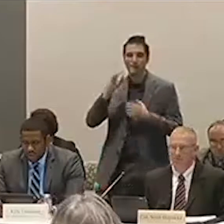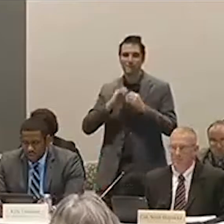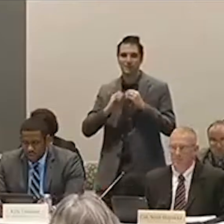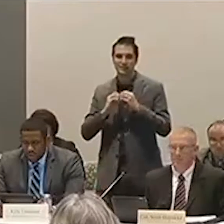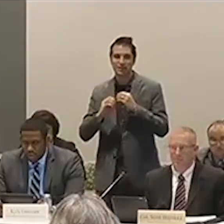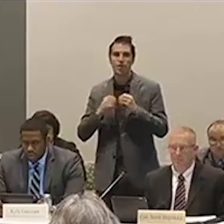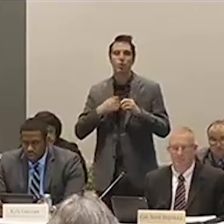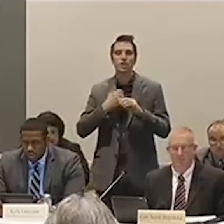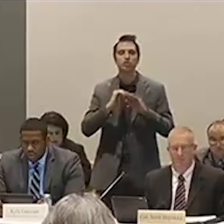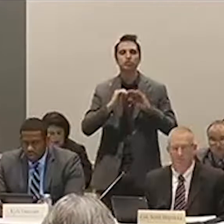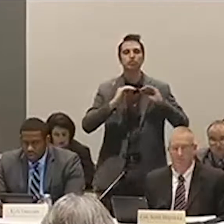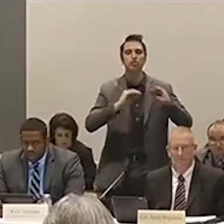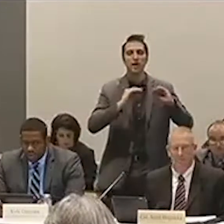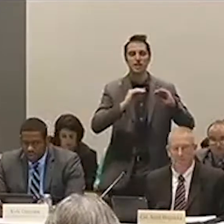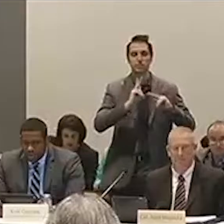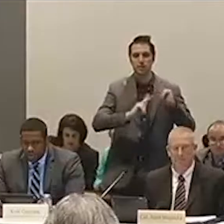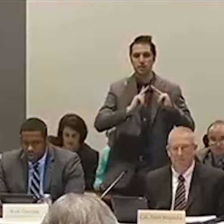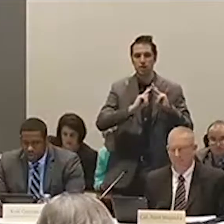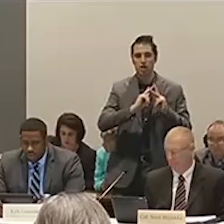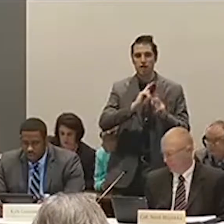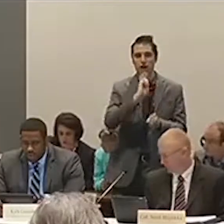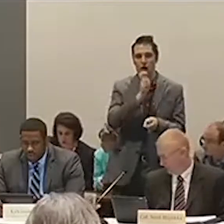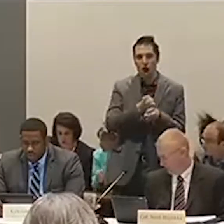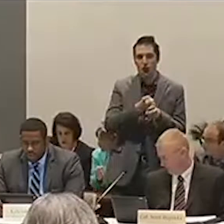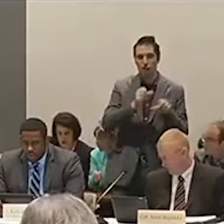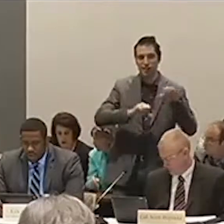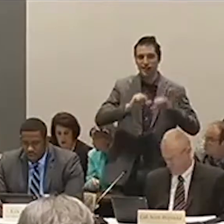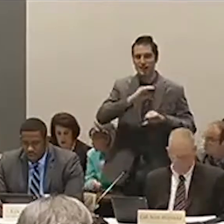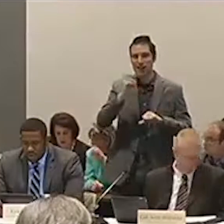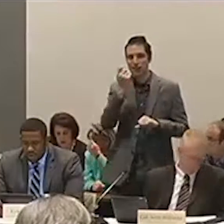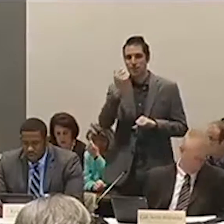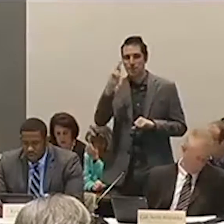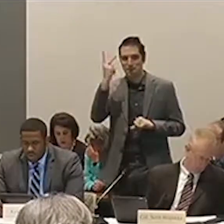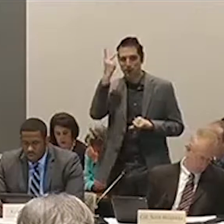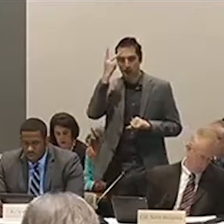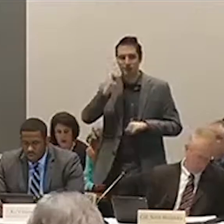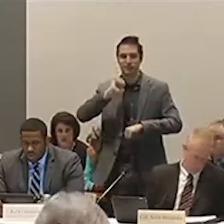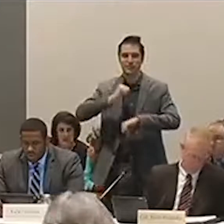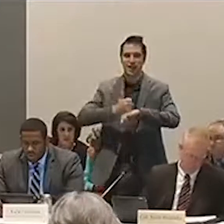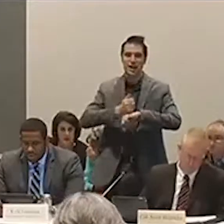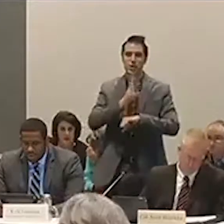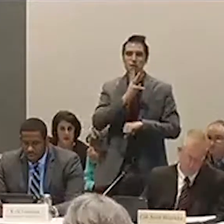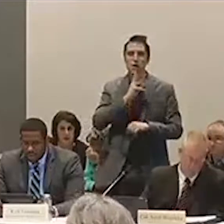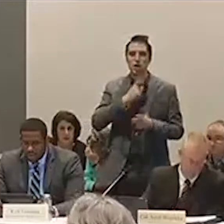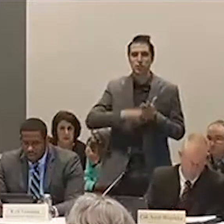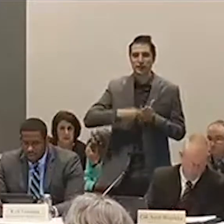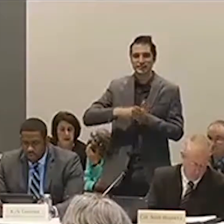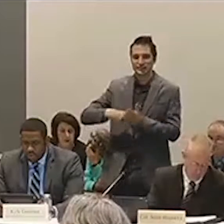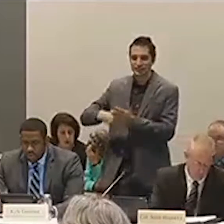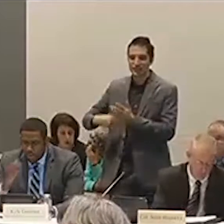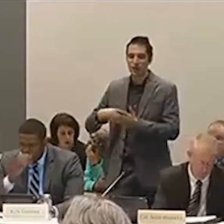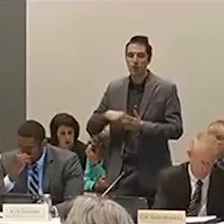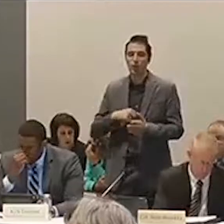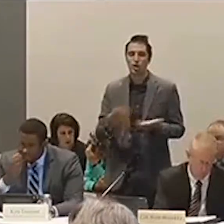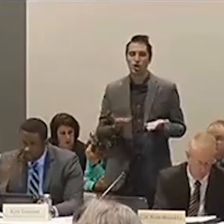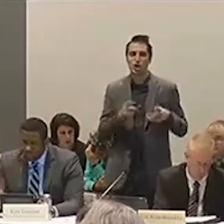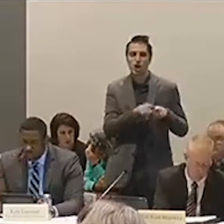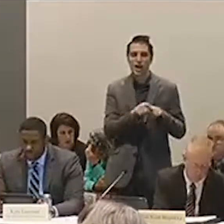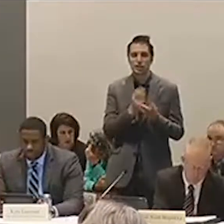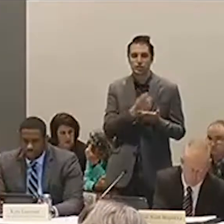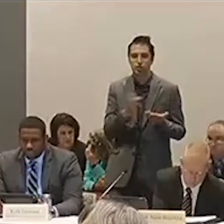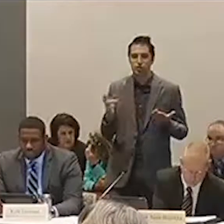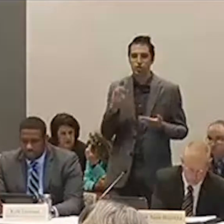train people in the art, science, and a little bit of the politics of setting water rates. So we're here as a resource. Eric